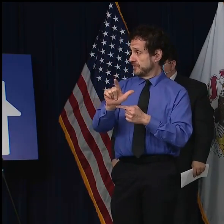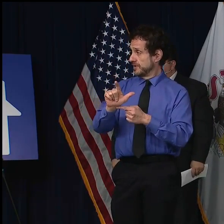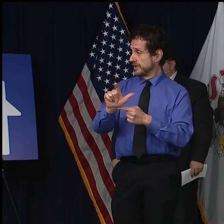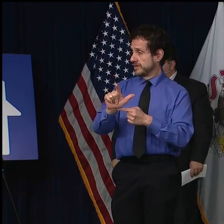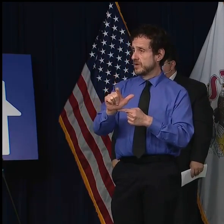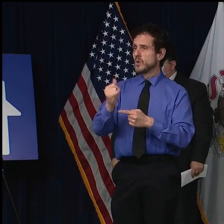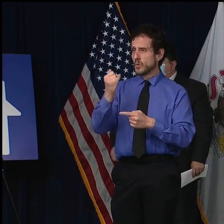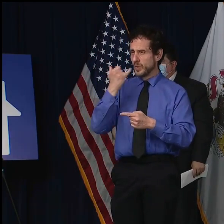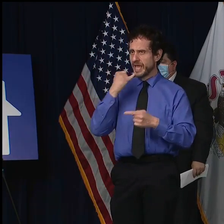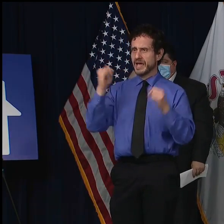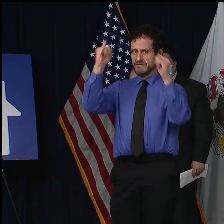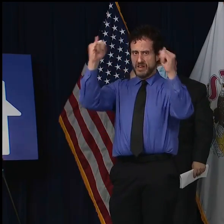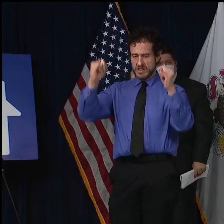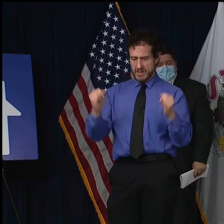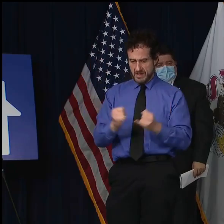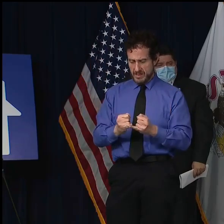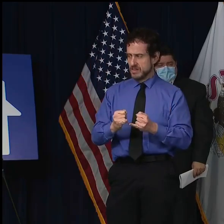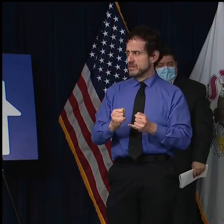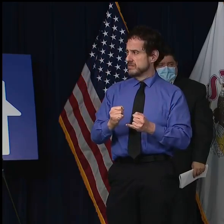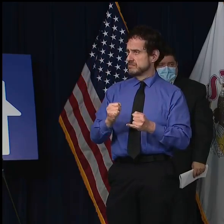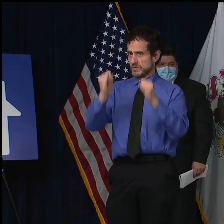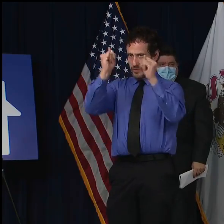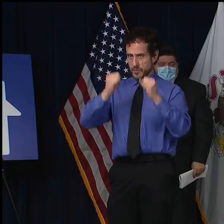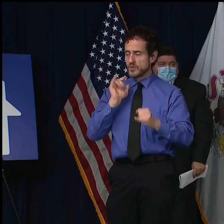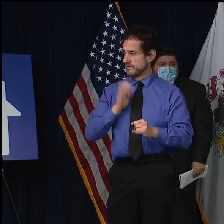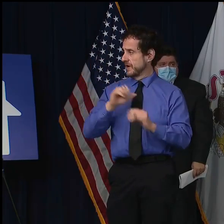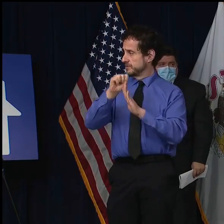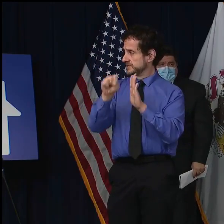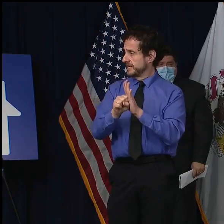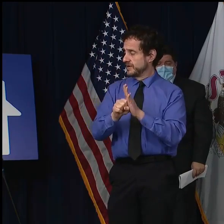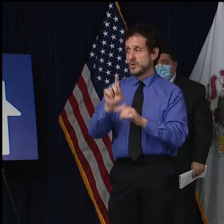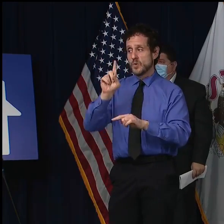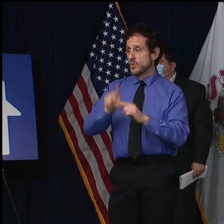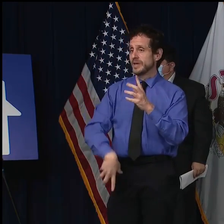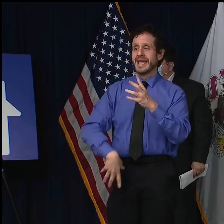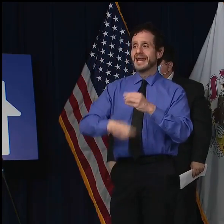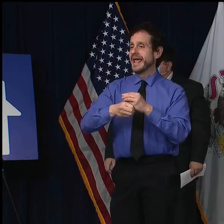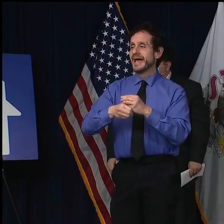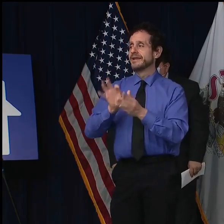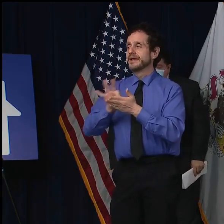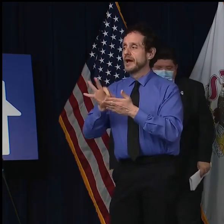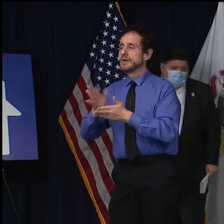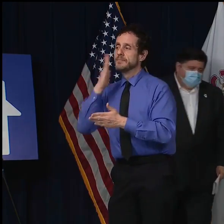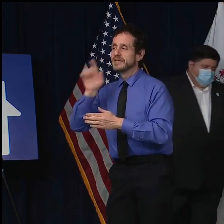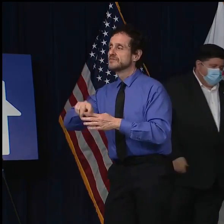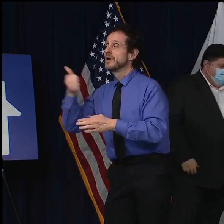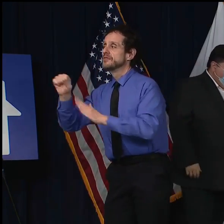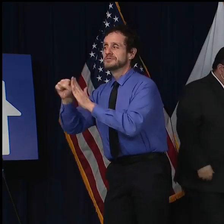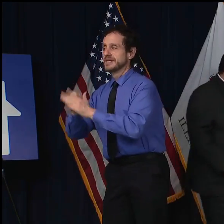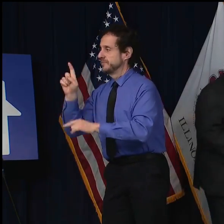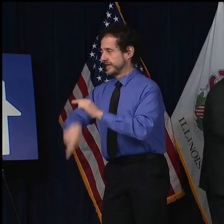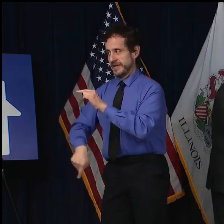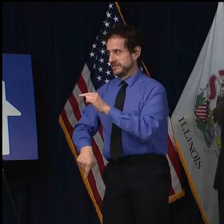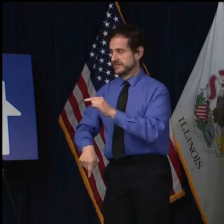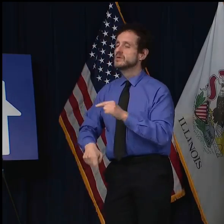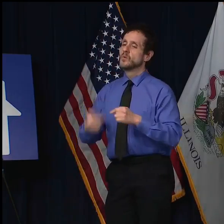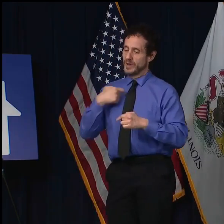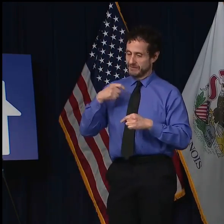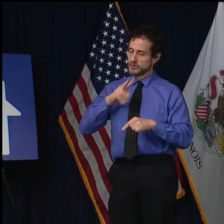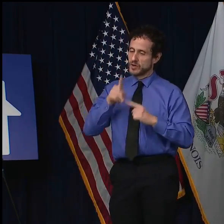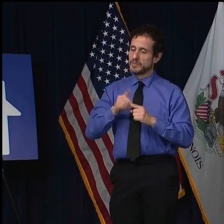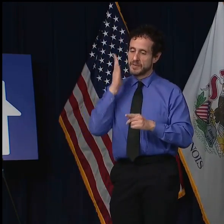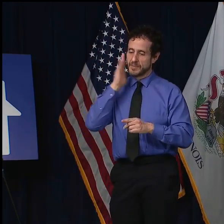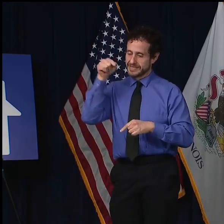lines were drawn within the state borders, and we did not add beds from neighboring states. This is from Andy Weber